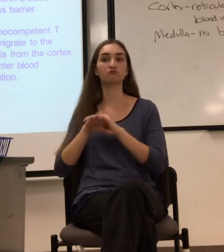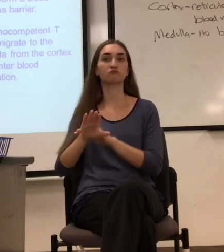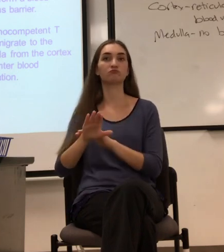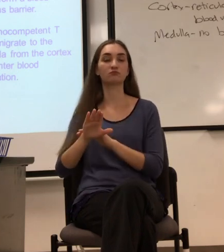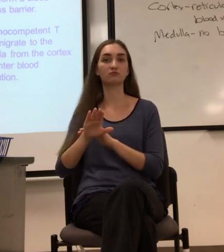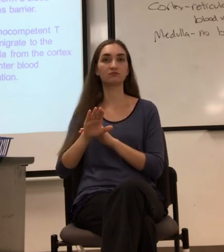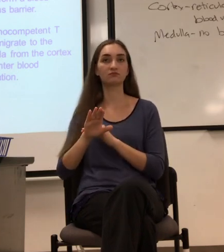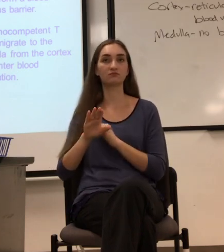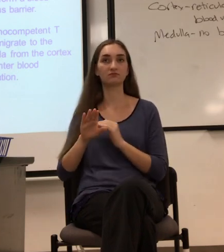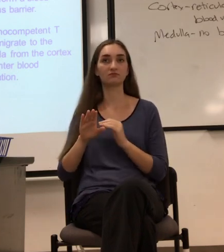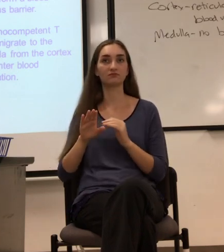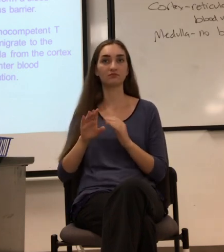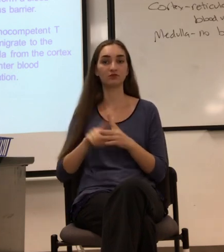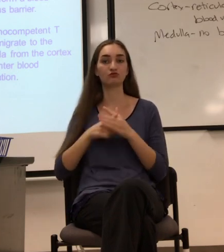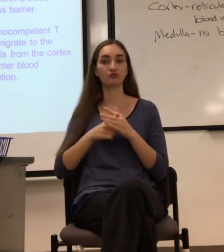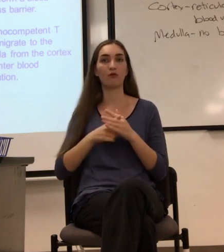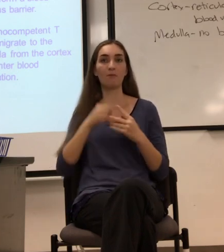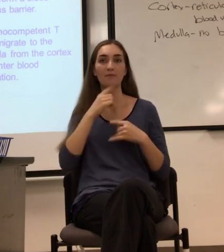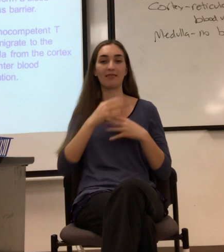Immunocompetent